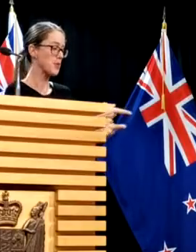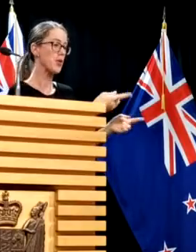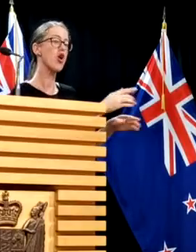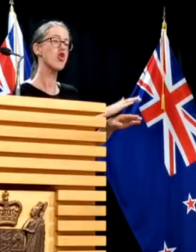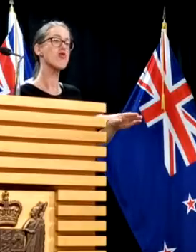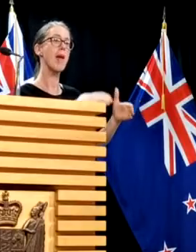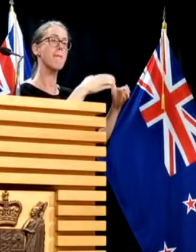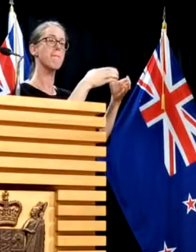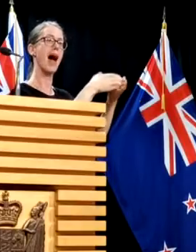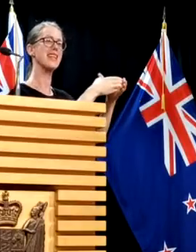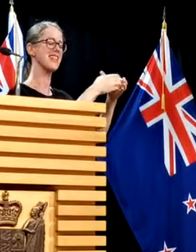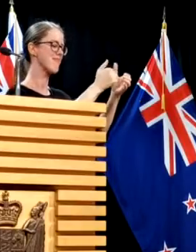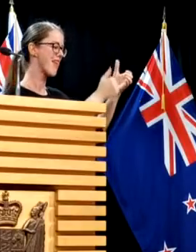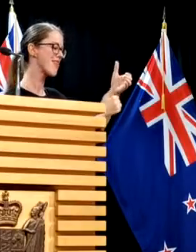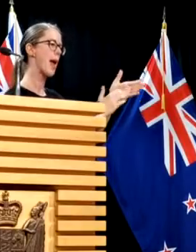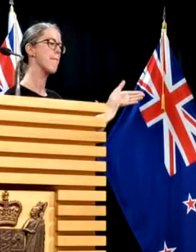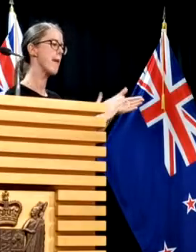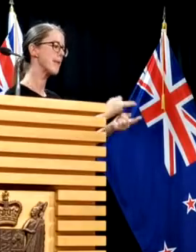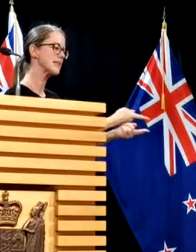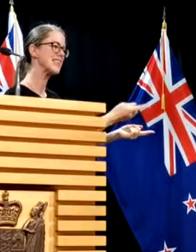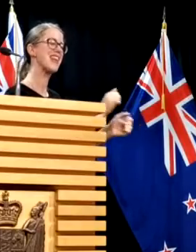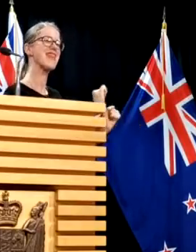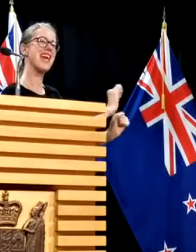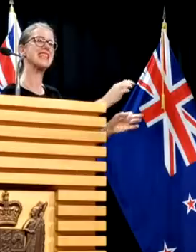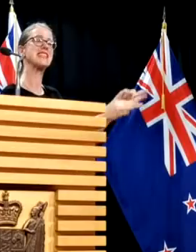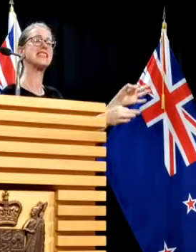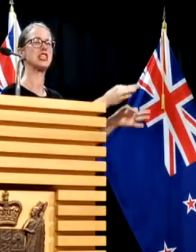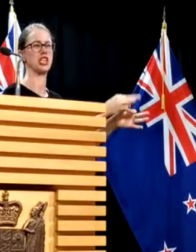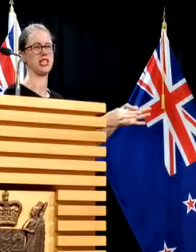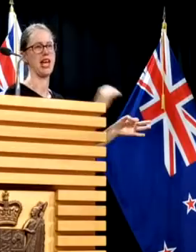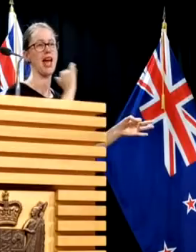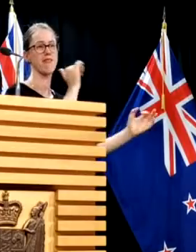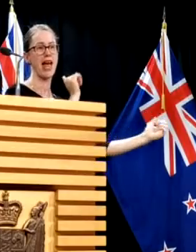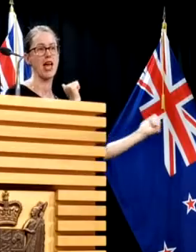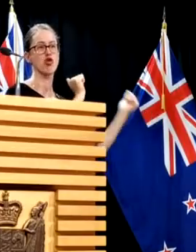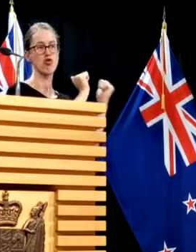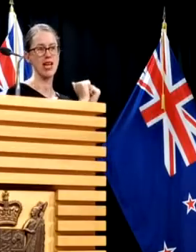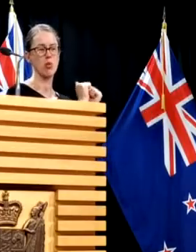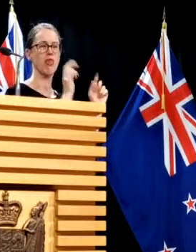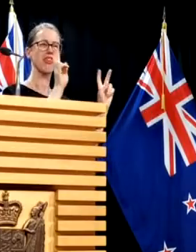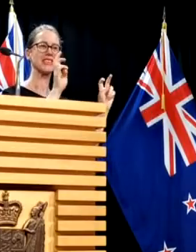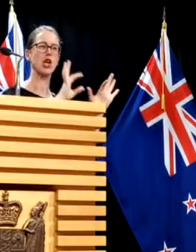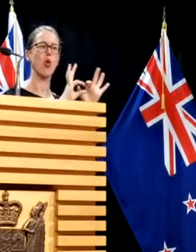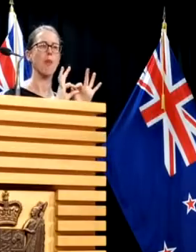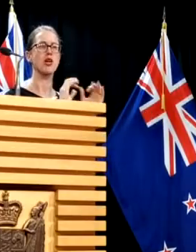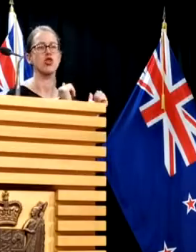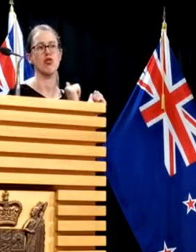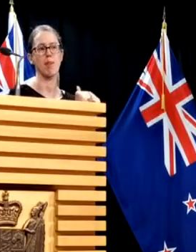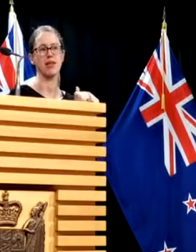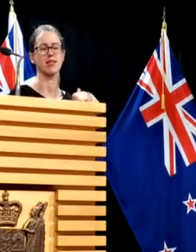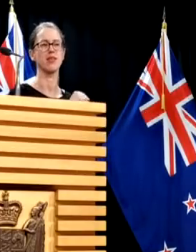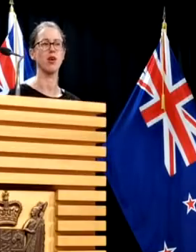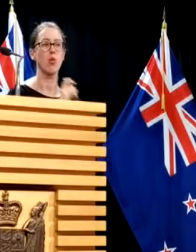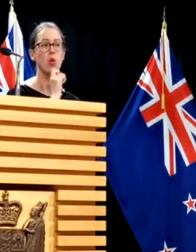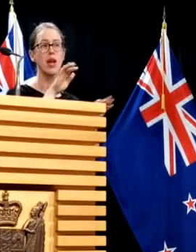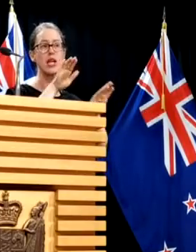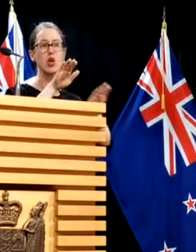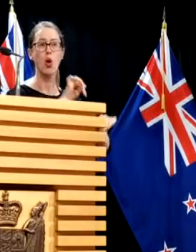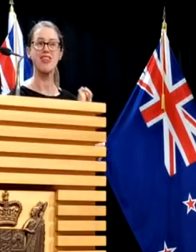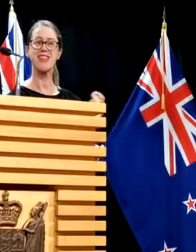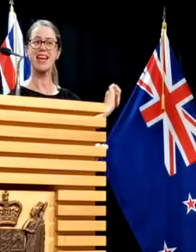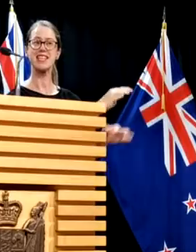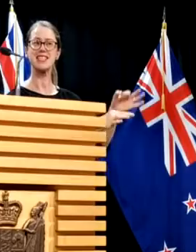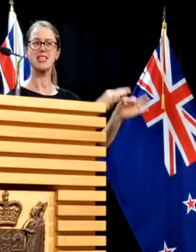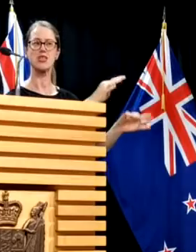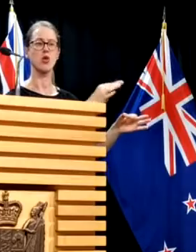members as to whether or not the cooperation agreement is supported by all parties, and we will confirm the outcome of their